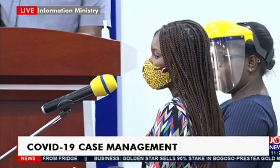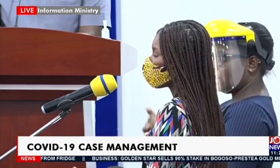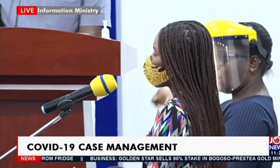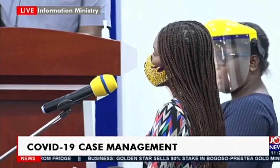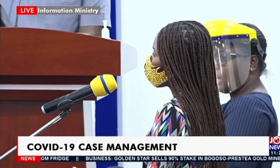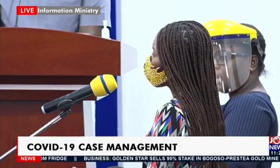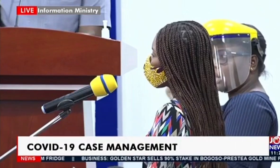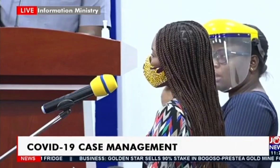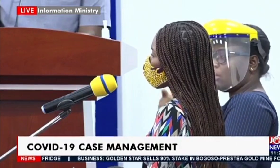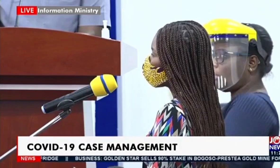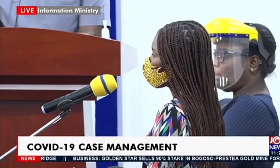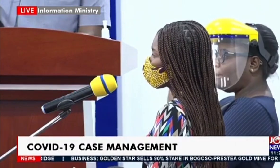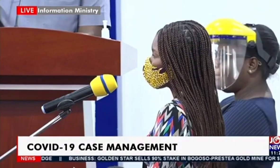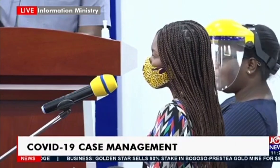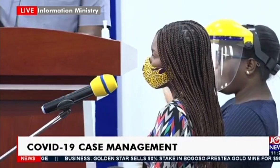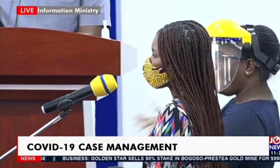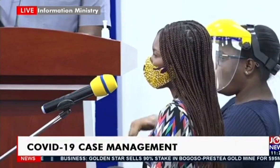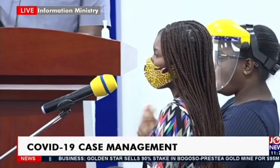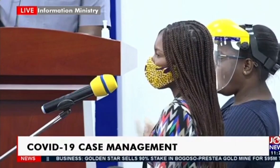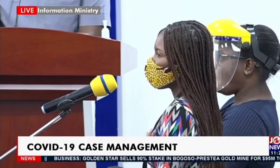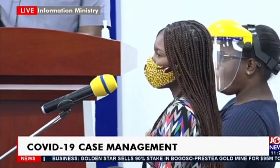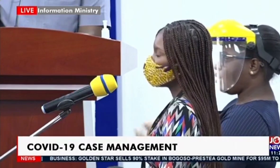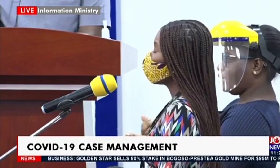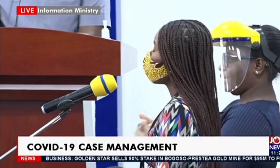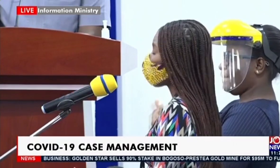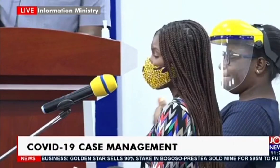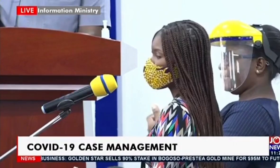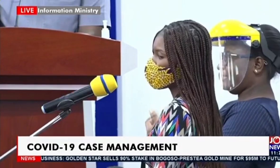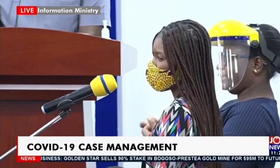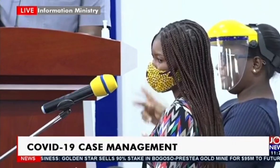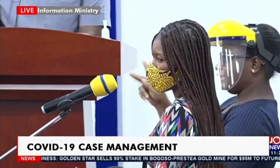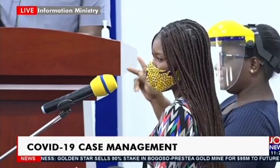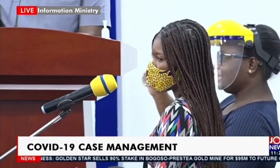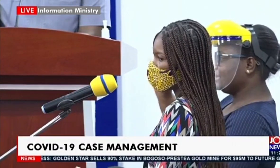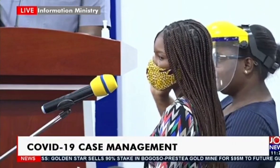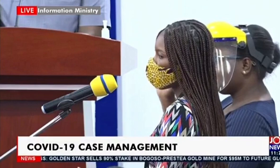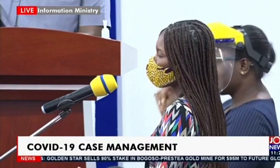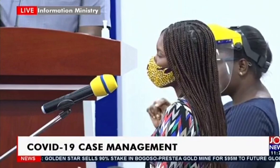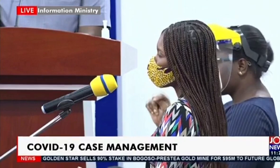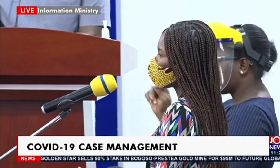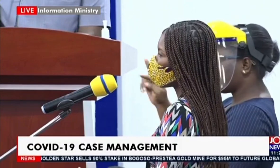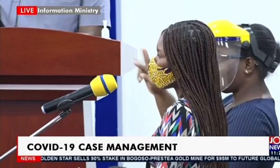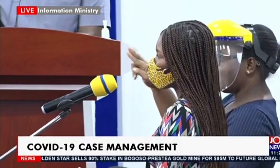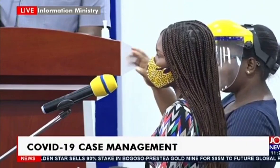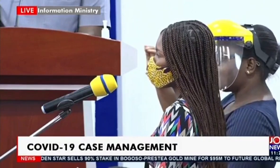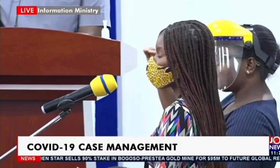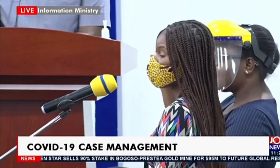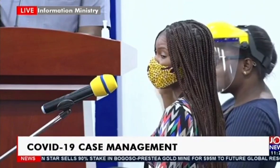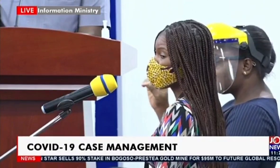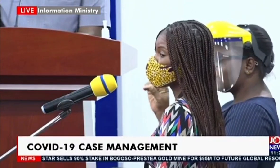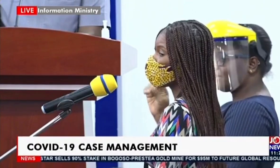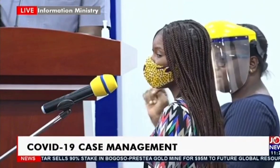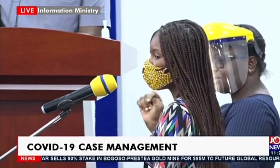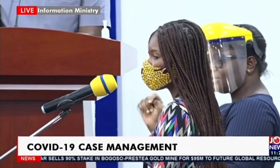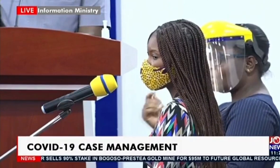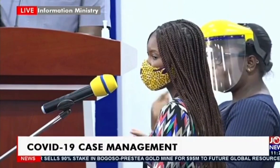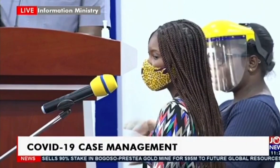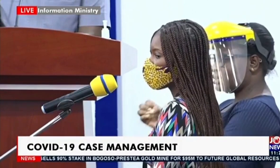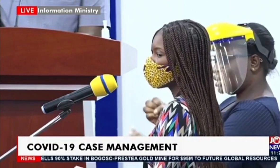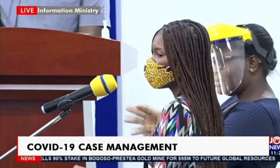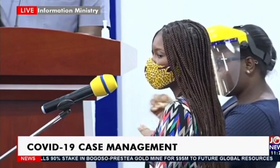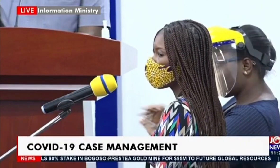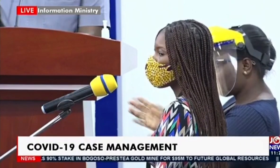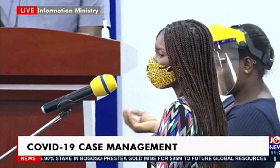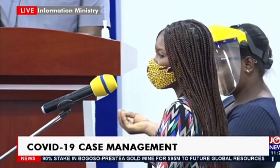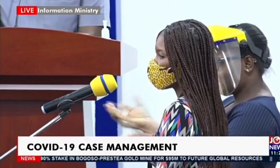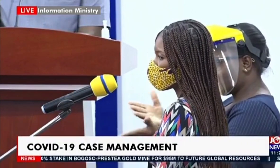to you, can one say that all the kids didn't pass the test? And what is the advice that you have given to the owners or